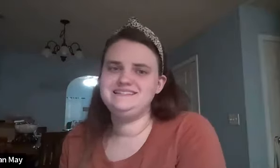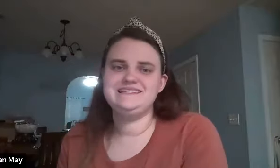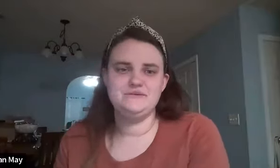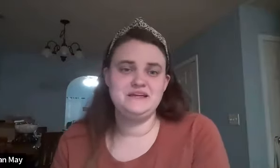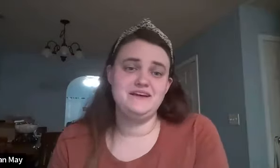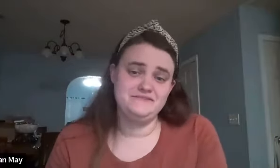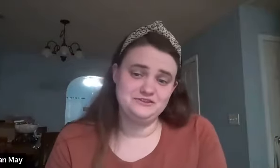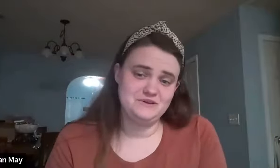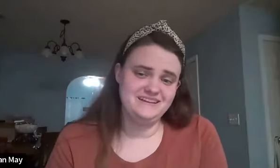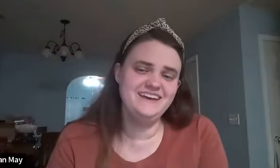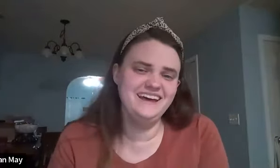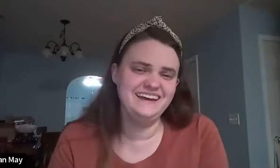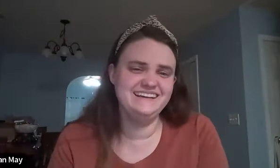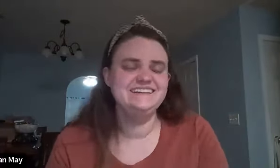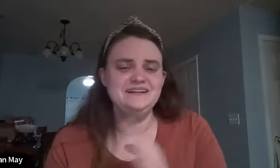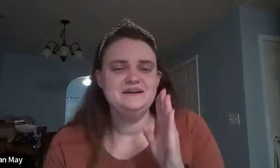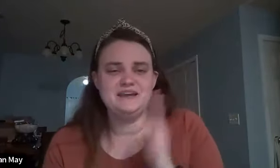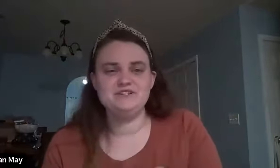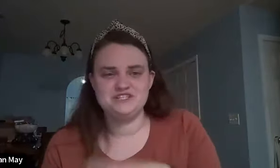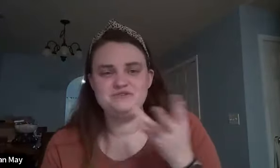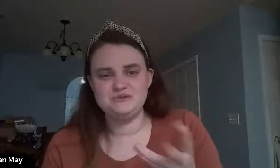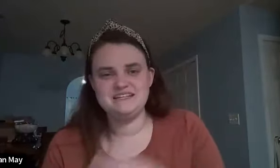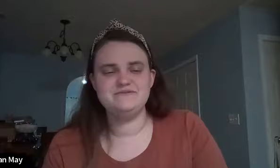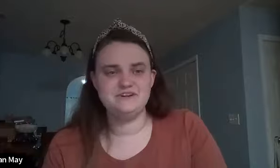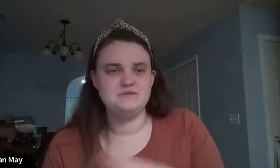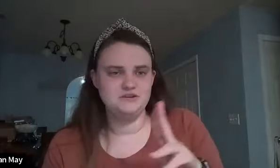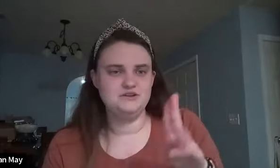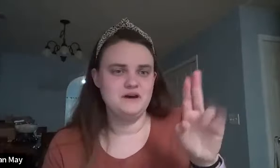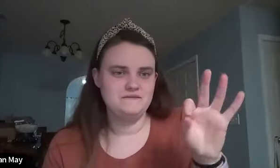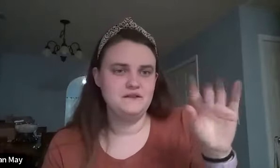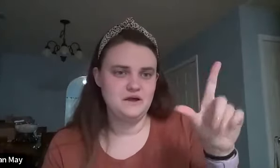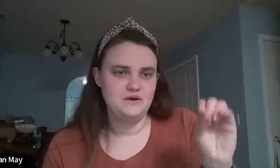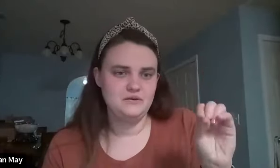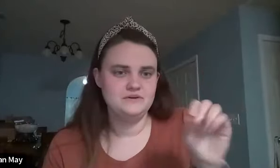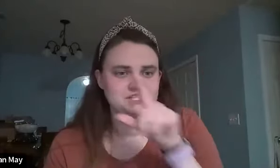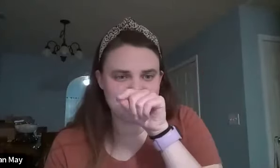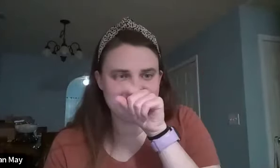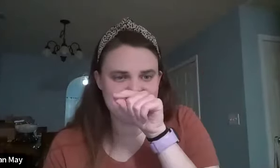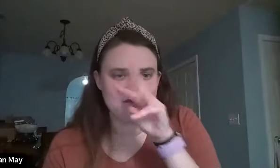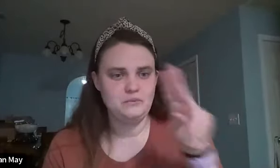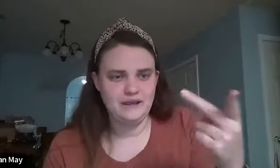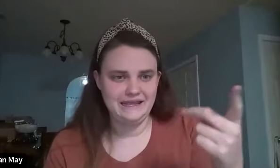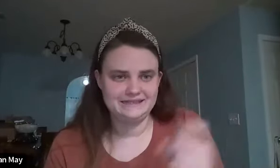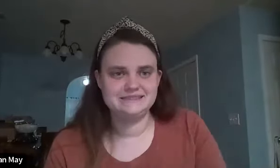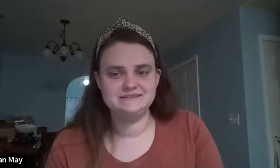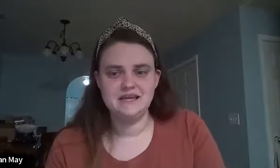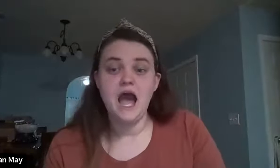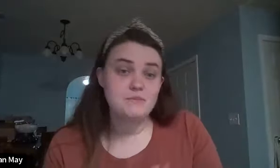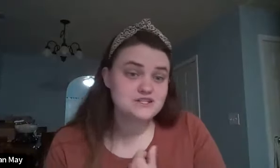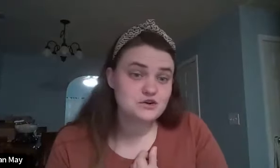honestly, that'd be a lot of finger spelling. It would just resort down to finger spelling. You would do buffalo chicken wings. I'm also a